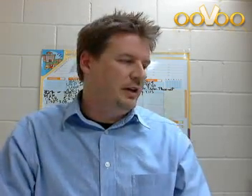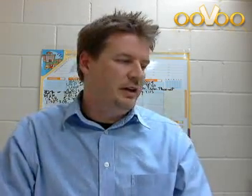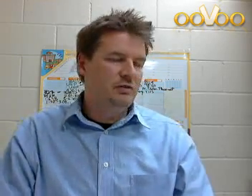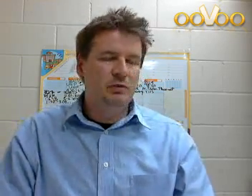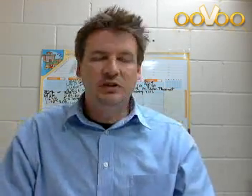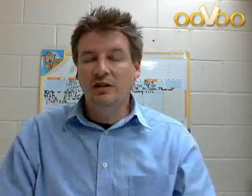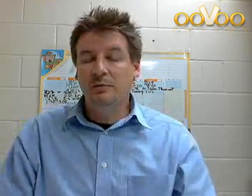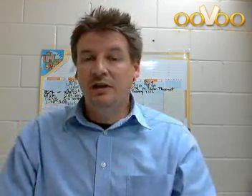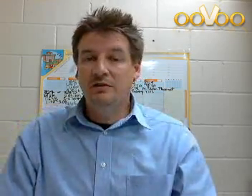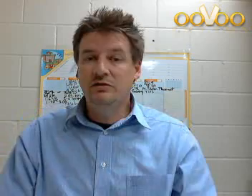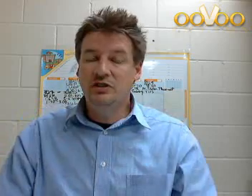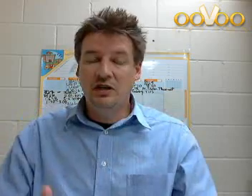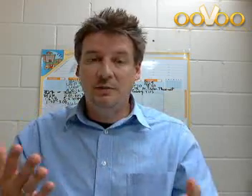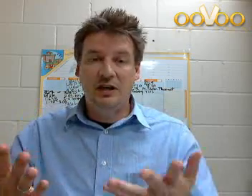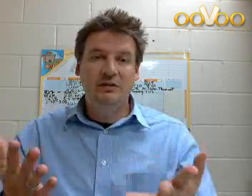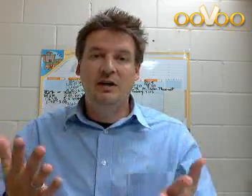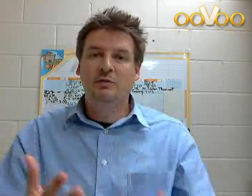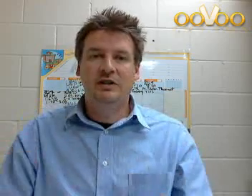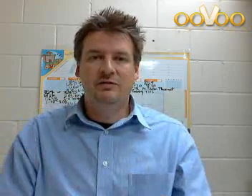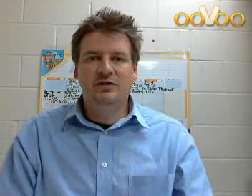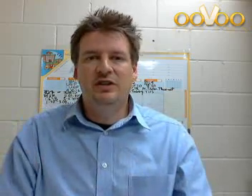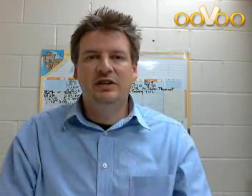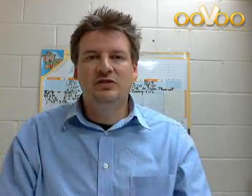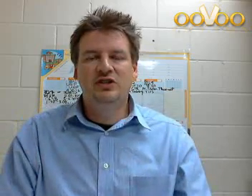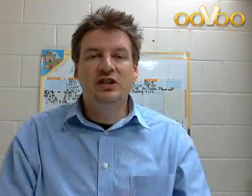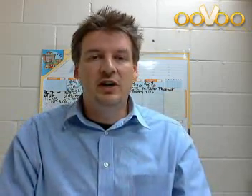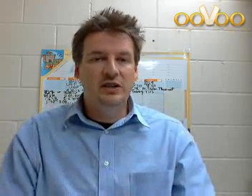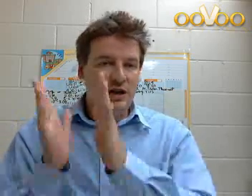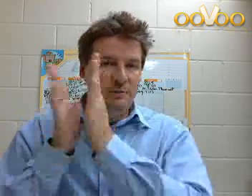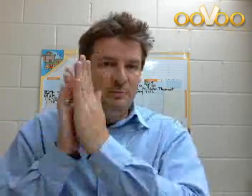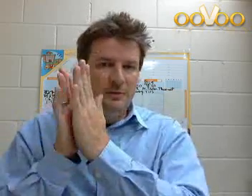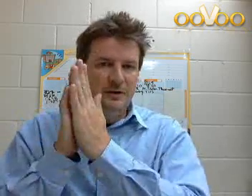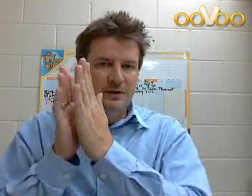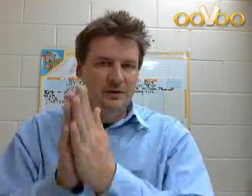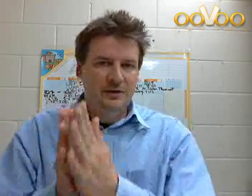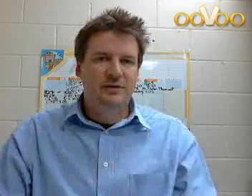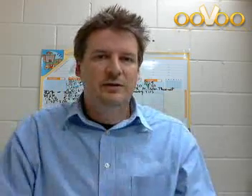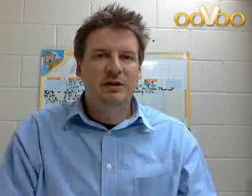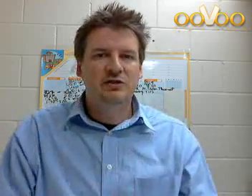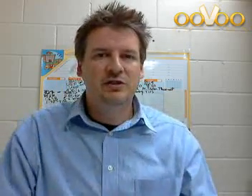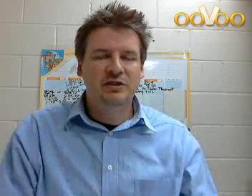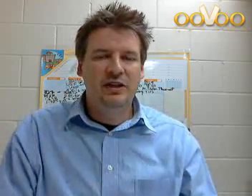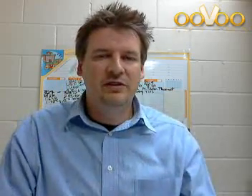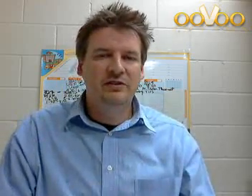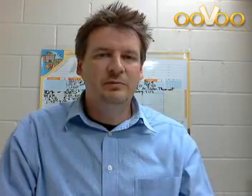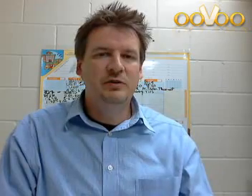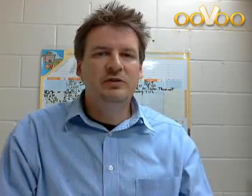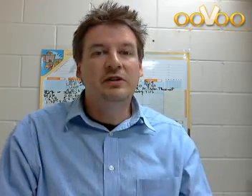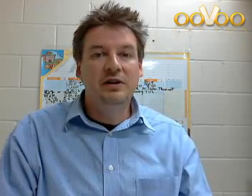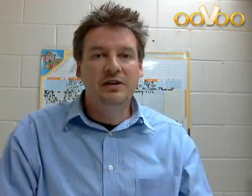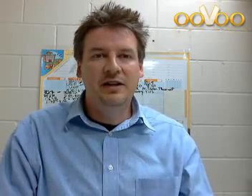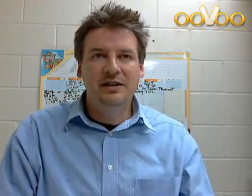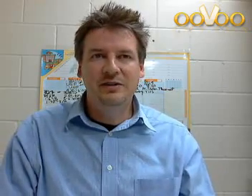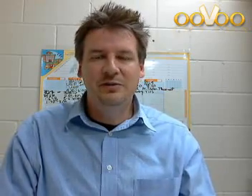And she talked about a number of different things. She did a great job. So make sure you tell her next time you see her online in